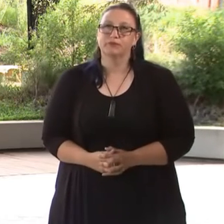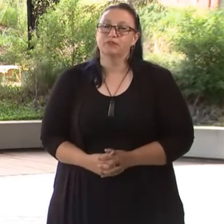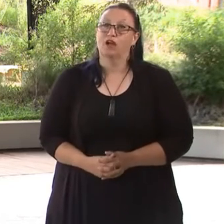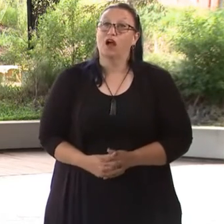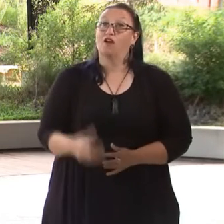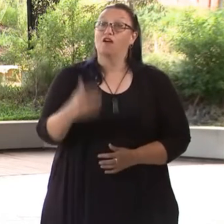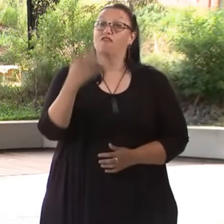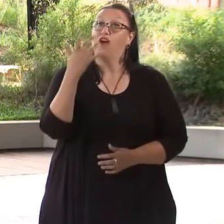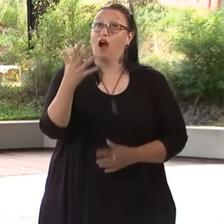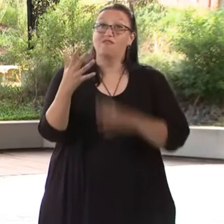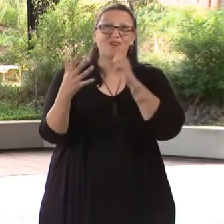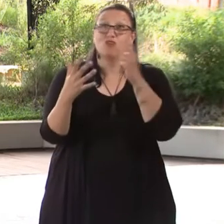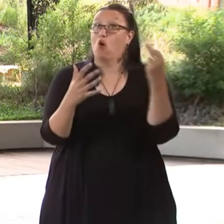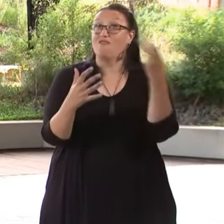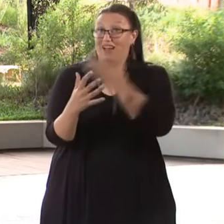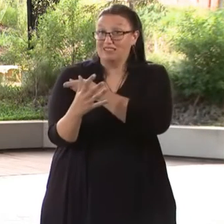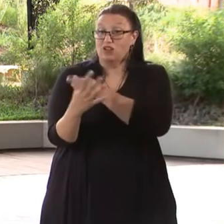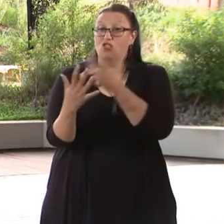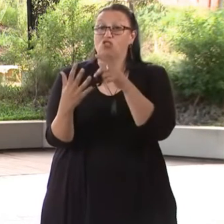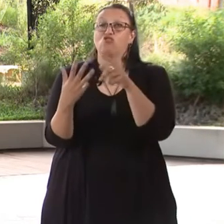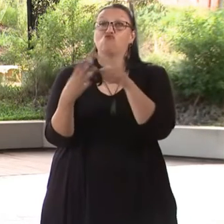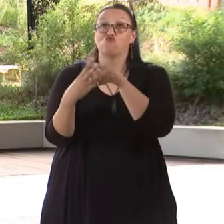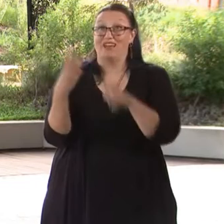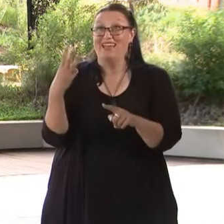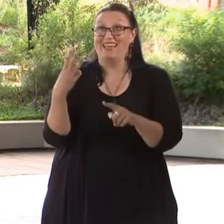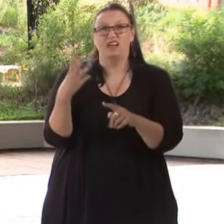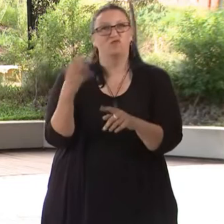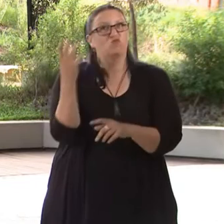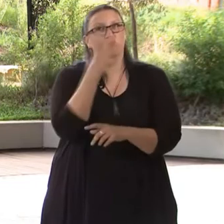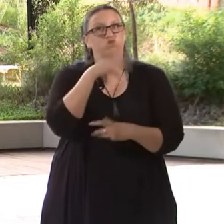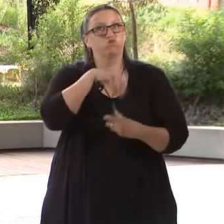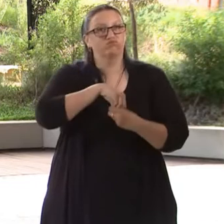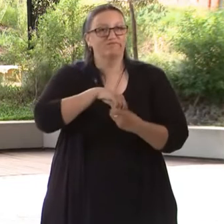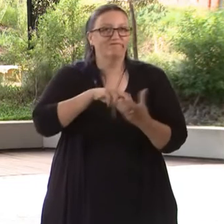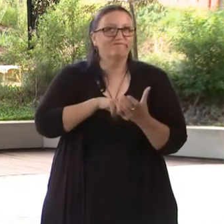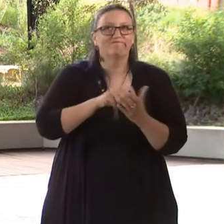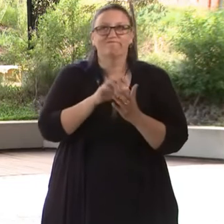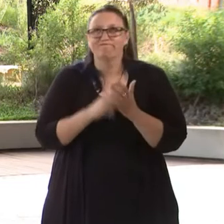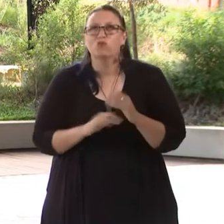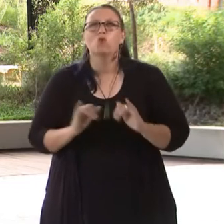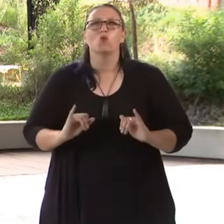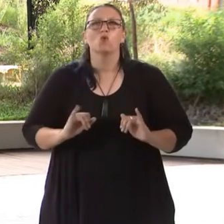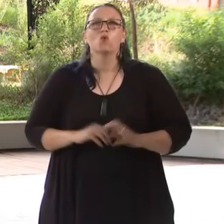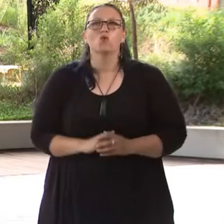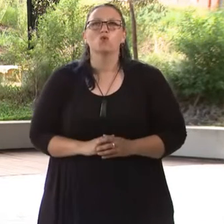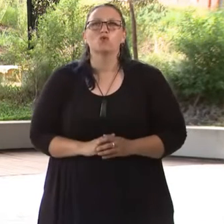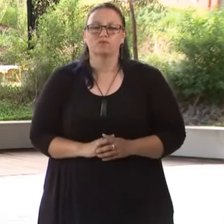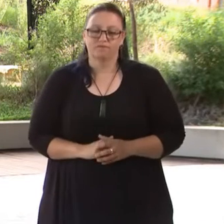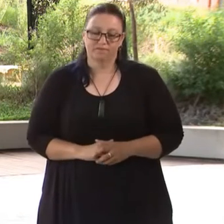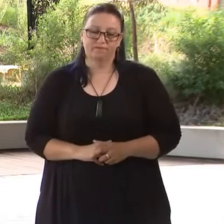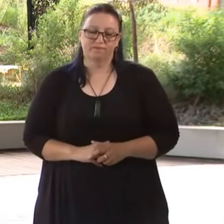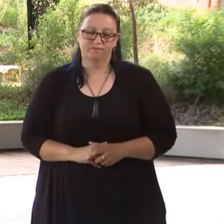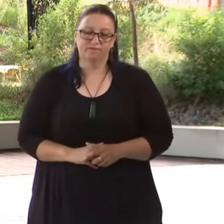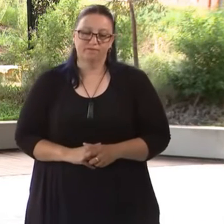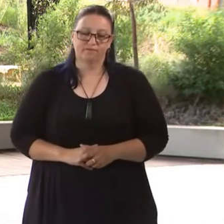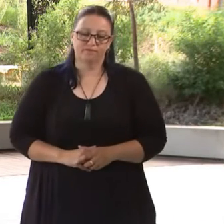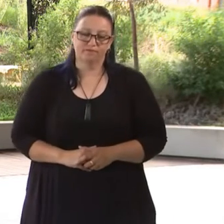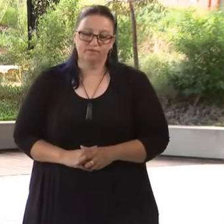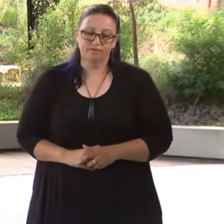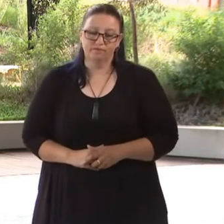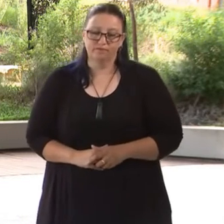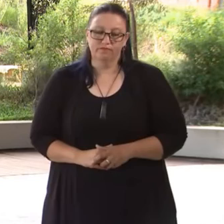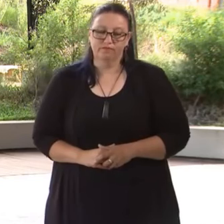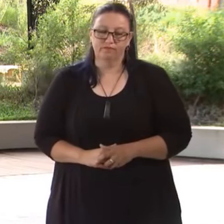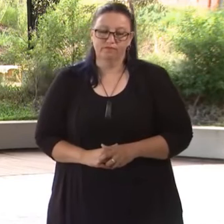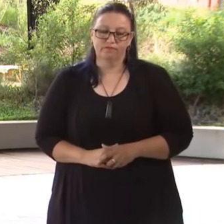had significant underlying health conditions, and 2, including the man in his 30s, did not. We had promised that we